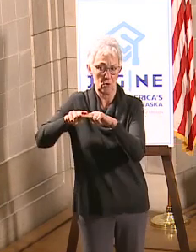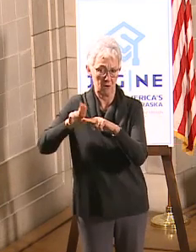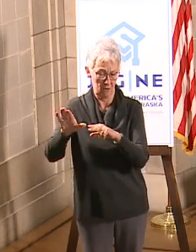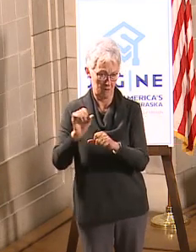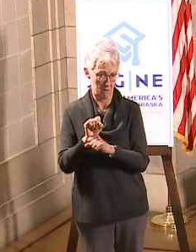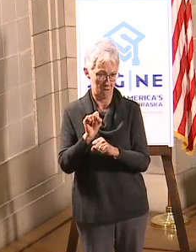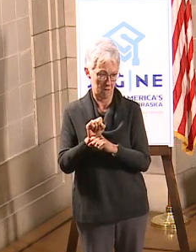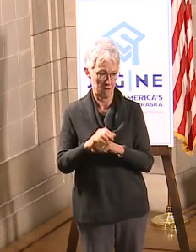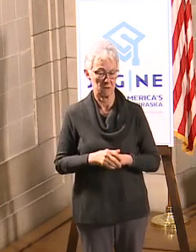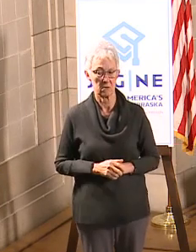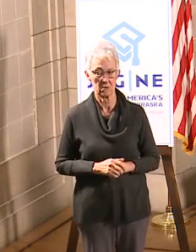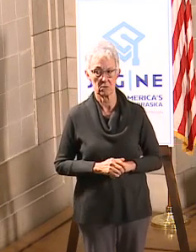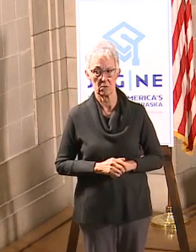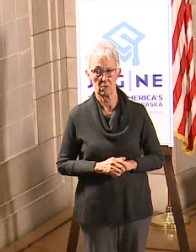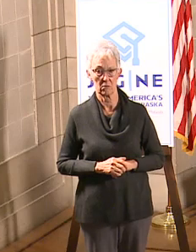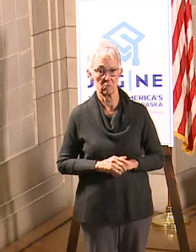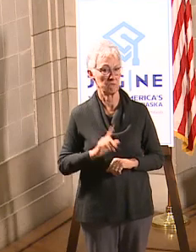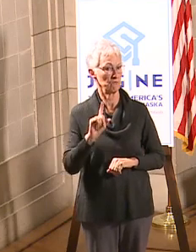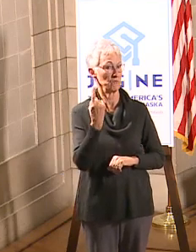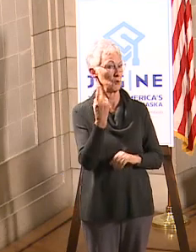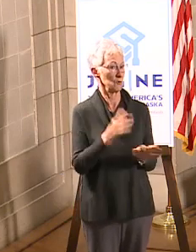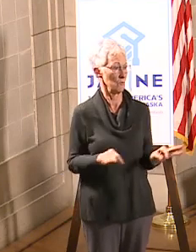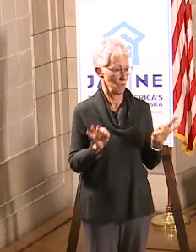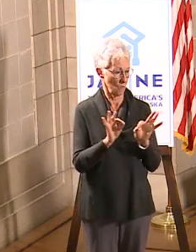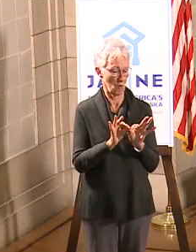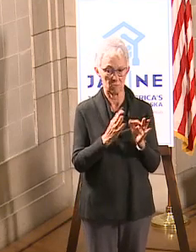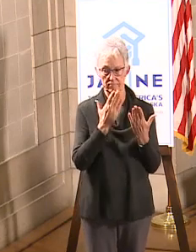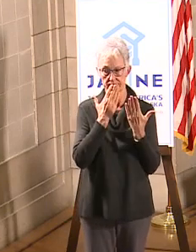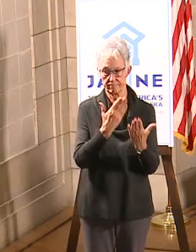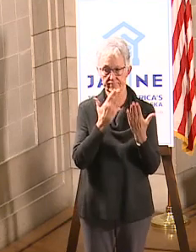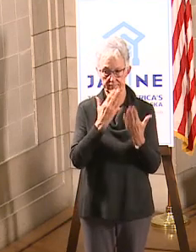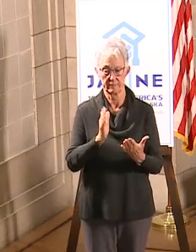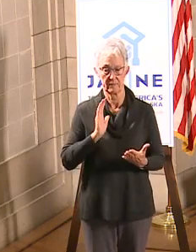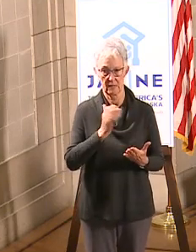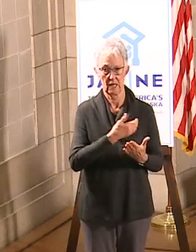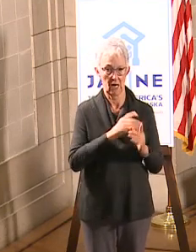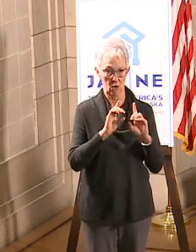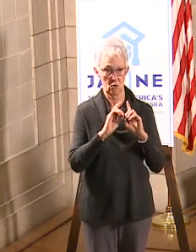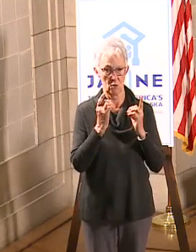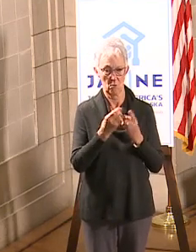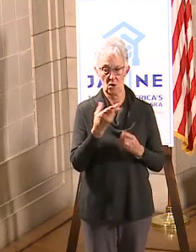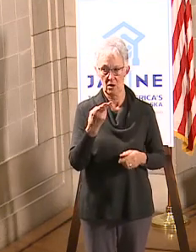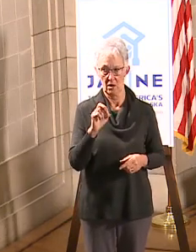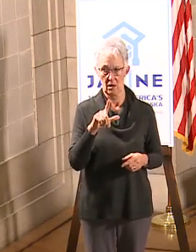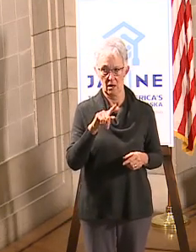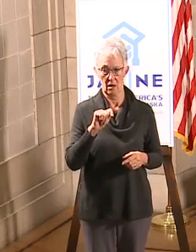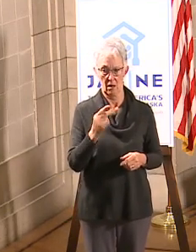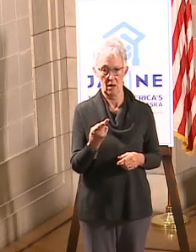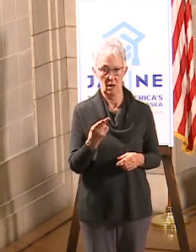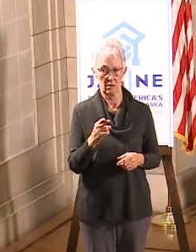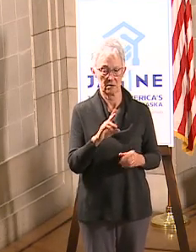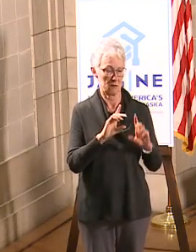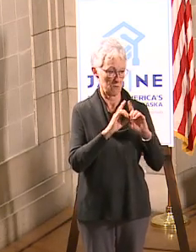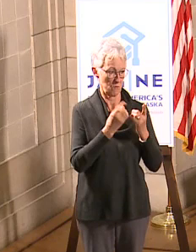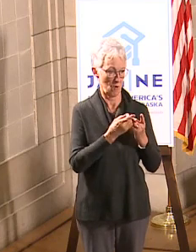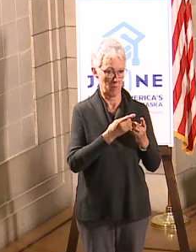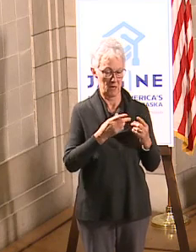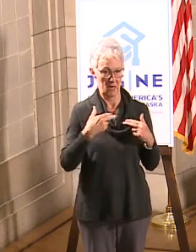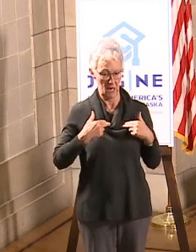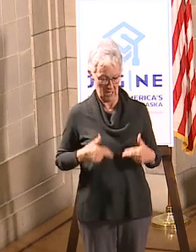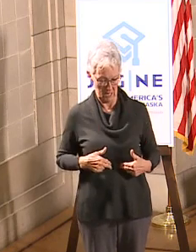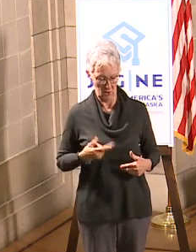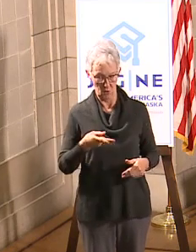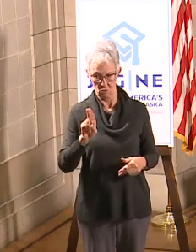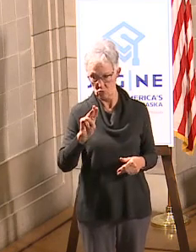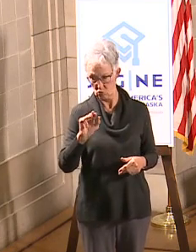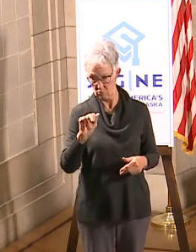by giving a heartfelt thank to our own Department of Health and Human Services public health team, not only for